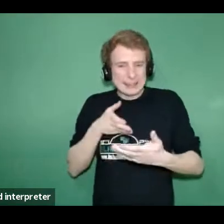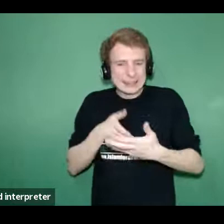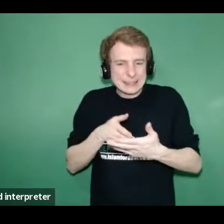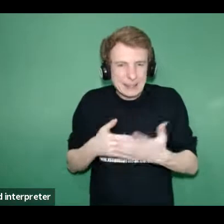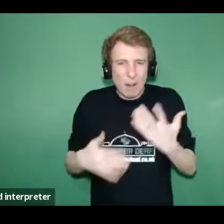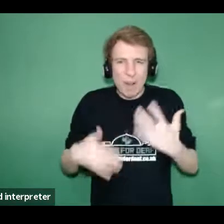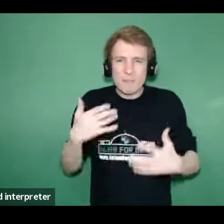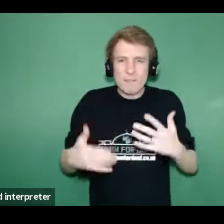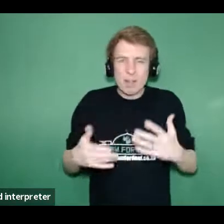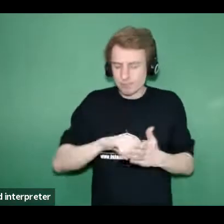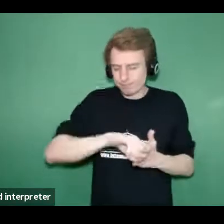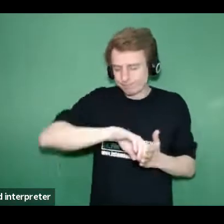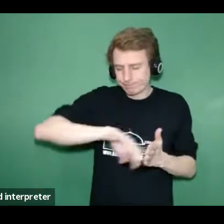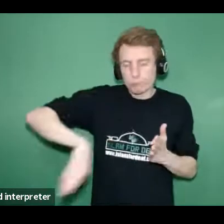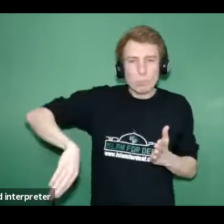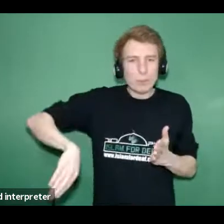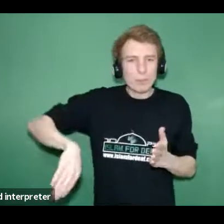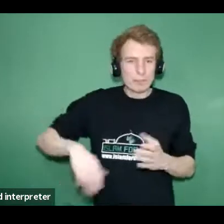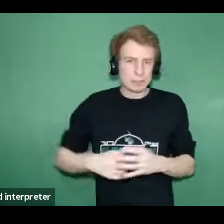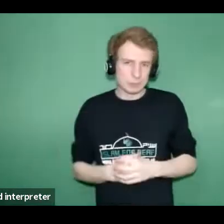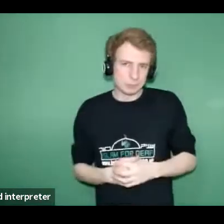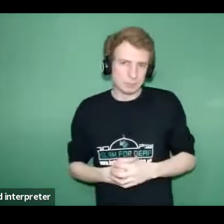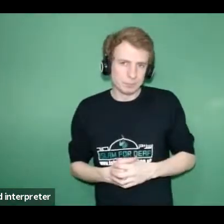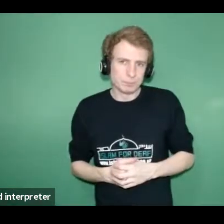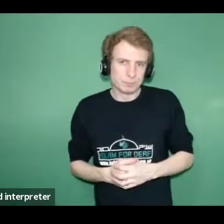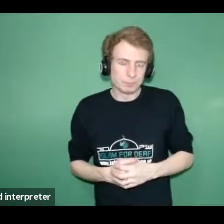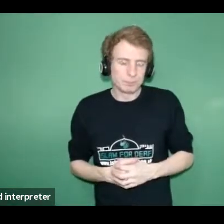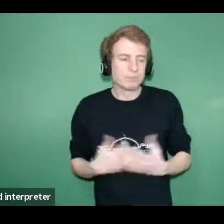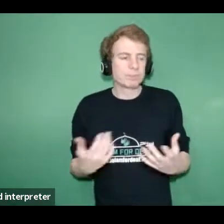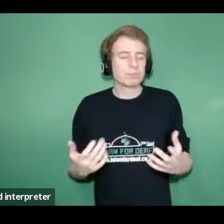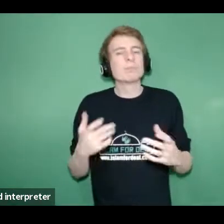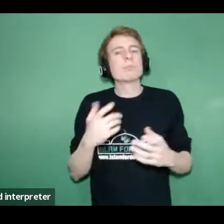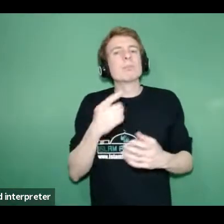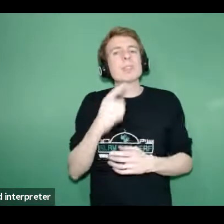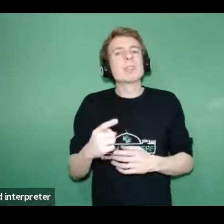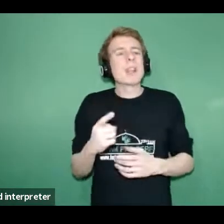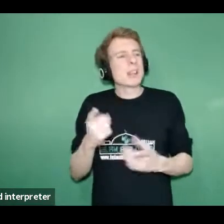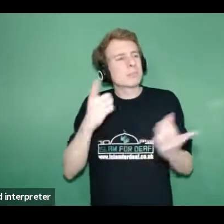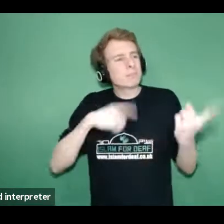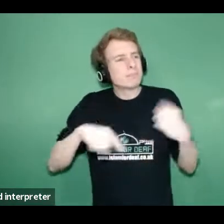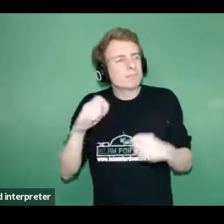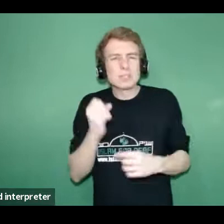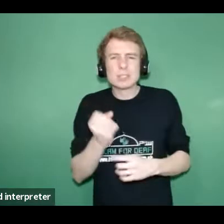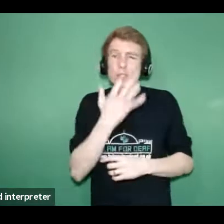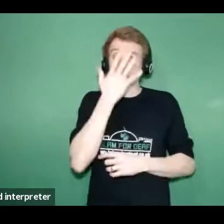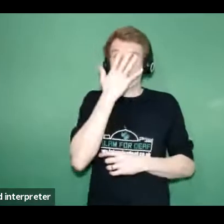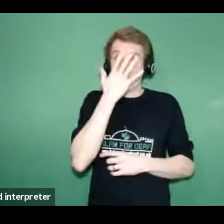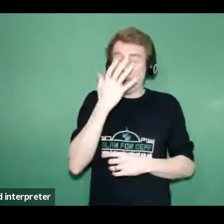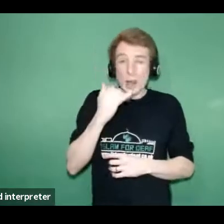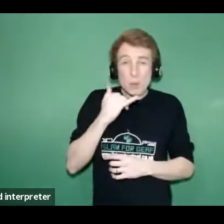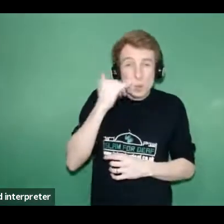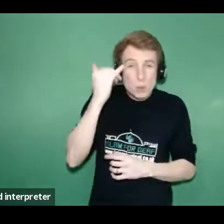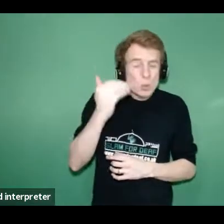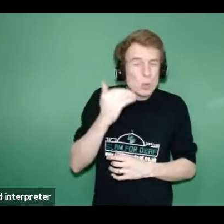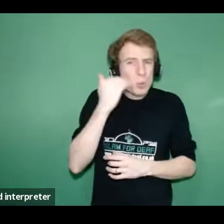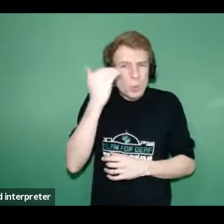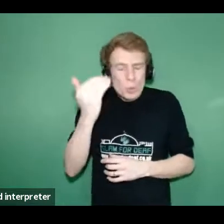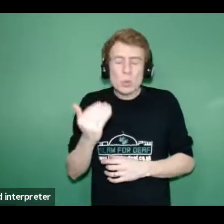mentioned that having bashfulness or being shy is a branch of faith as well. And